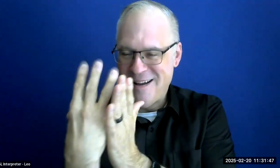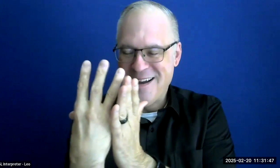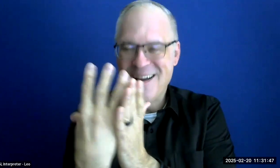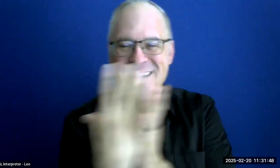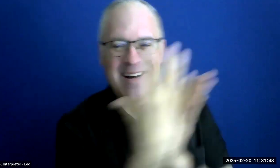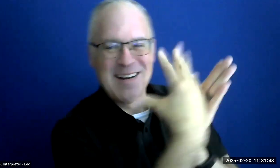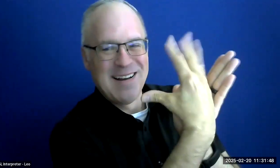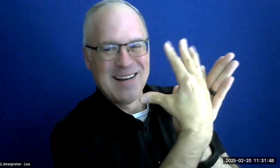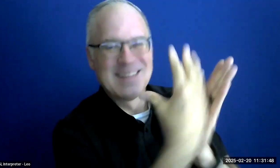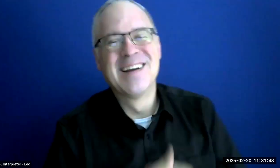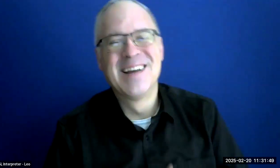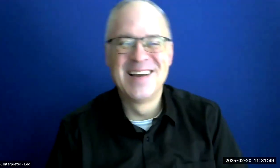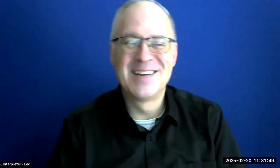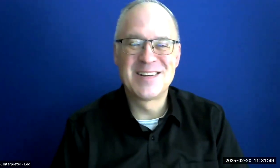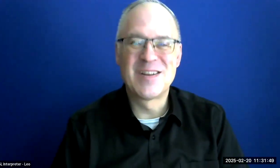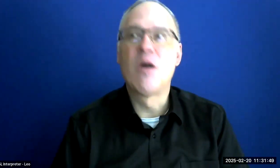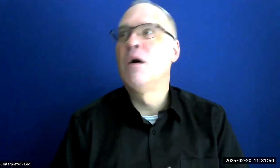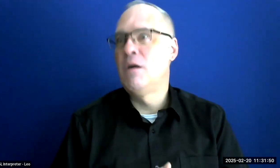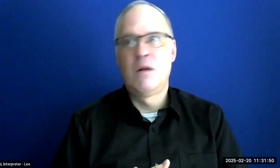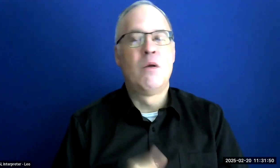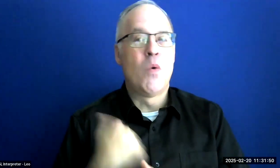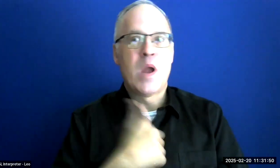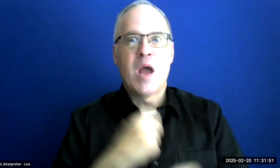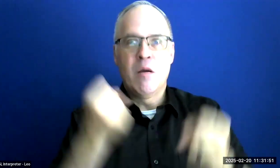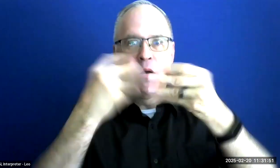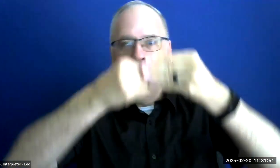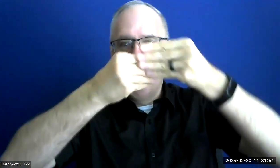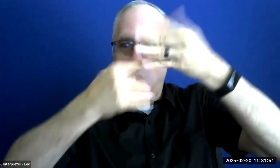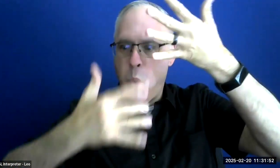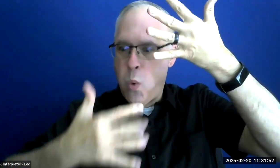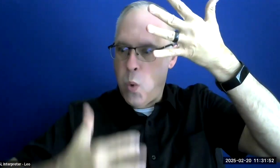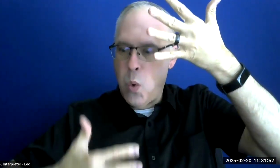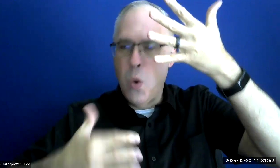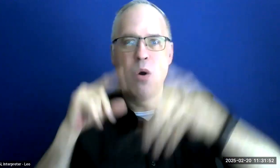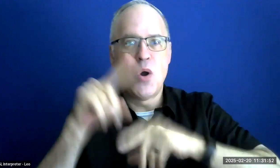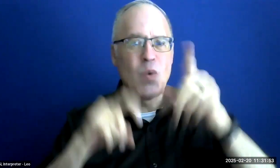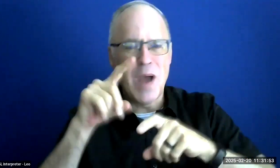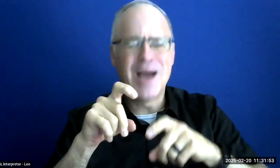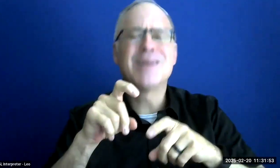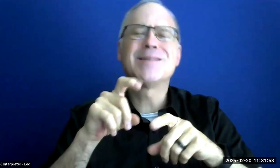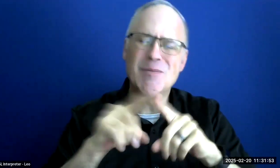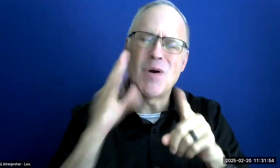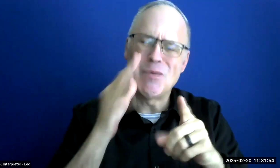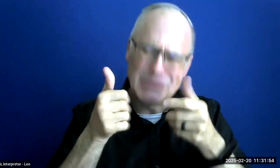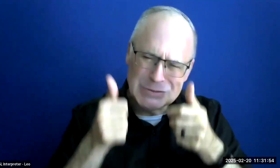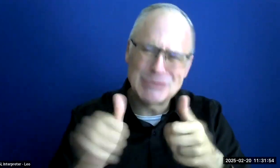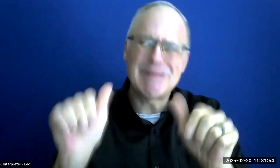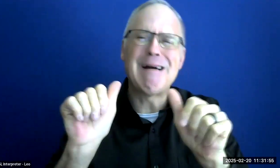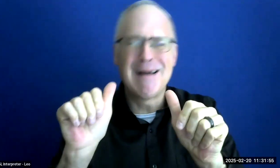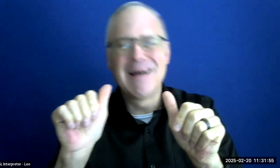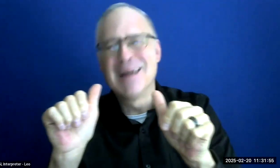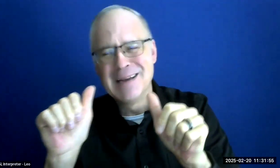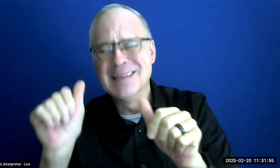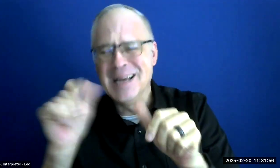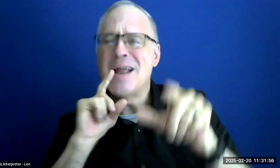will just warn you, we have gotten way more questions than we can answer, but this will be something we will try to get to as